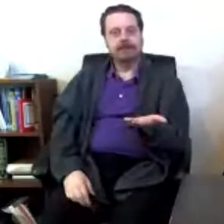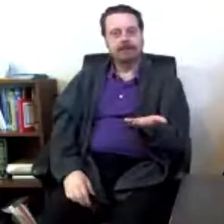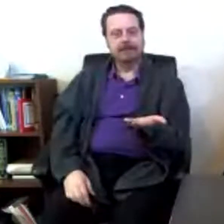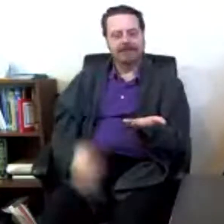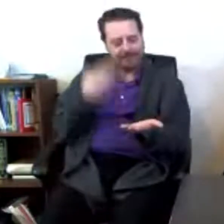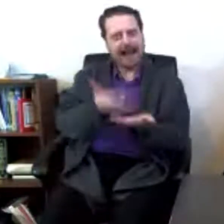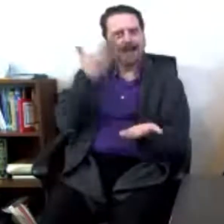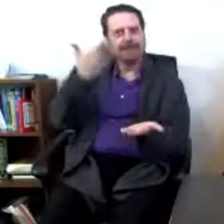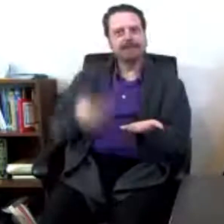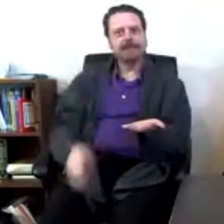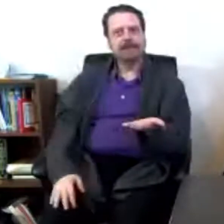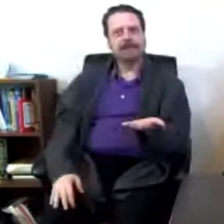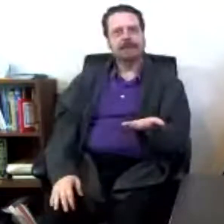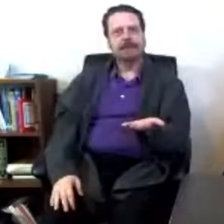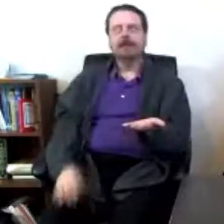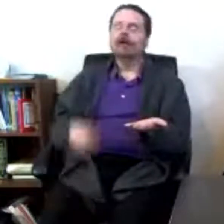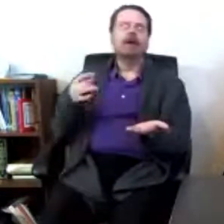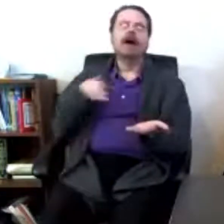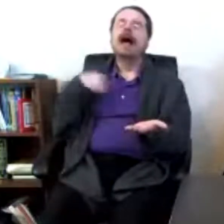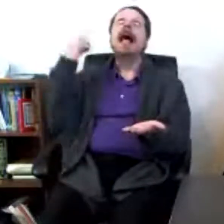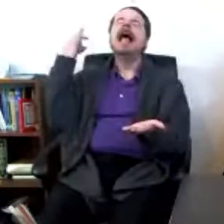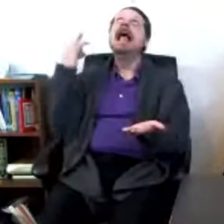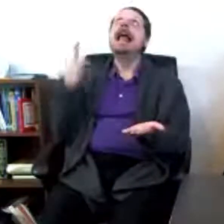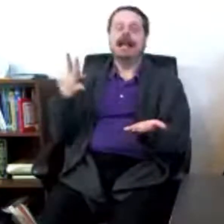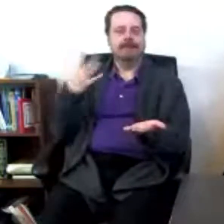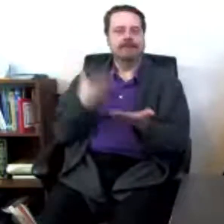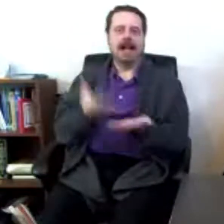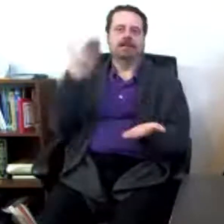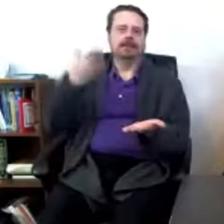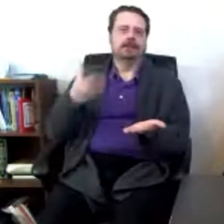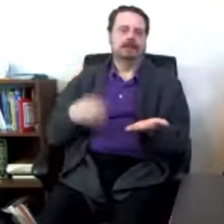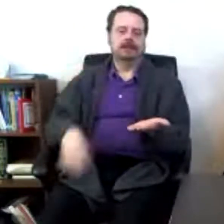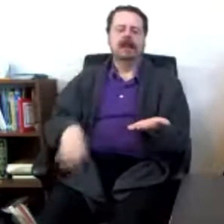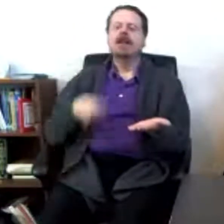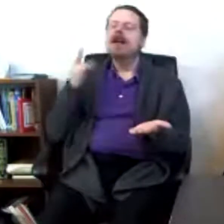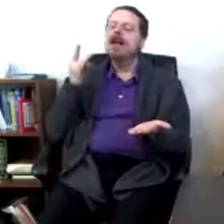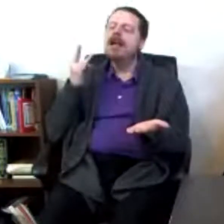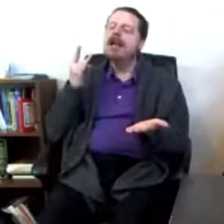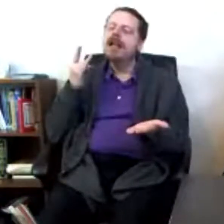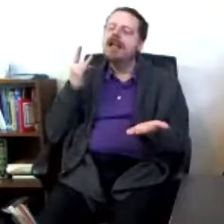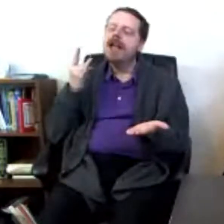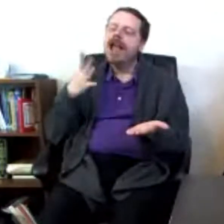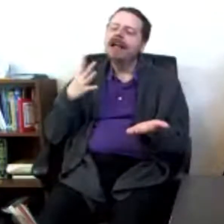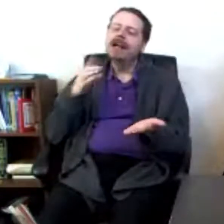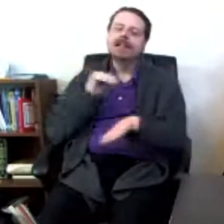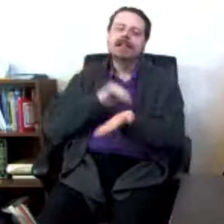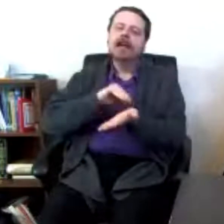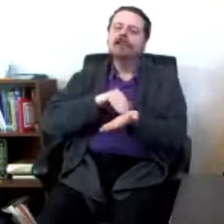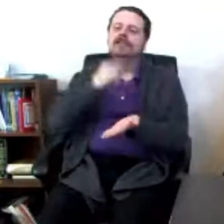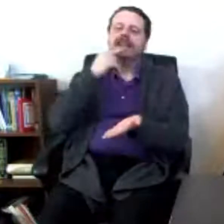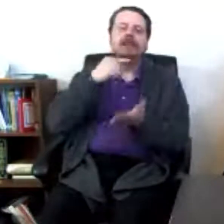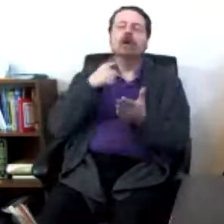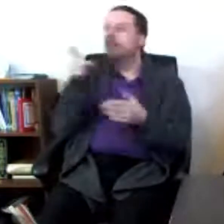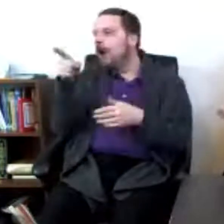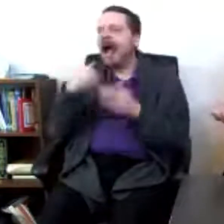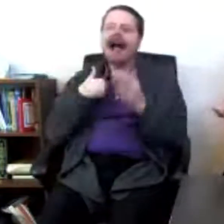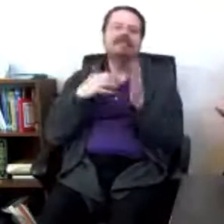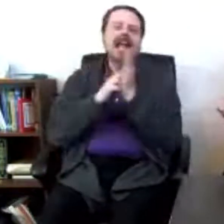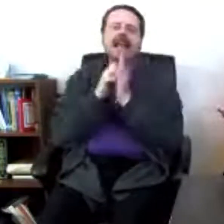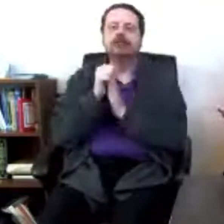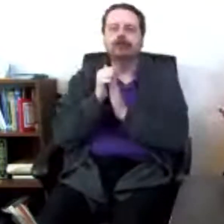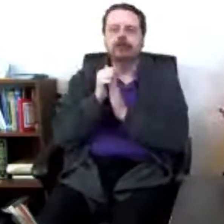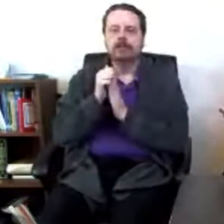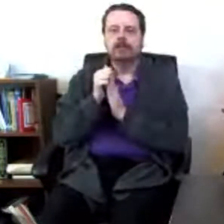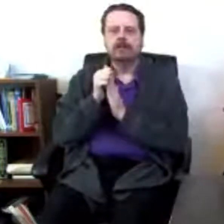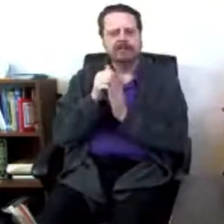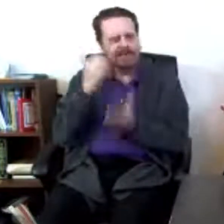It's a fact. We hate facts. We hate a doctor who tells us you have cancer, but it's a